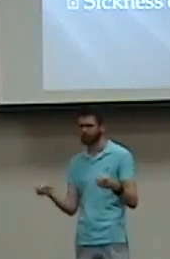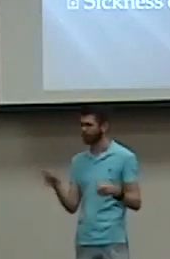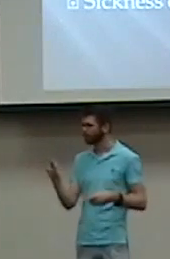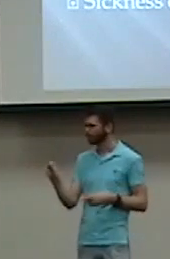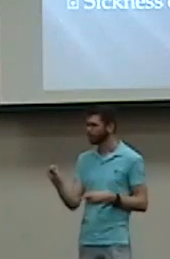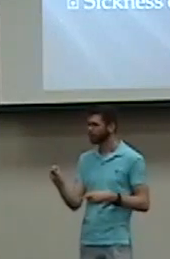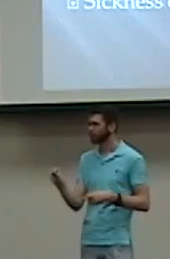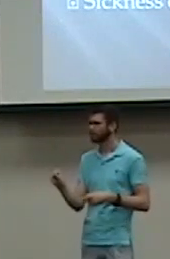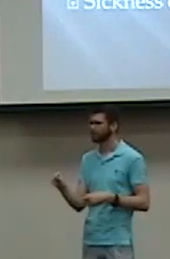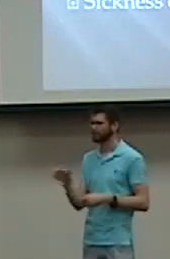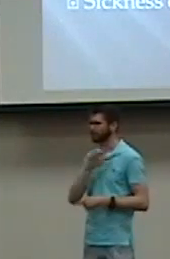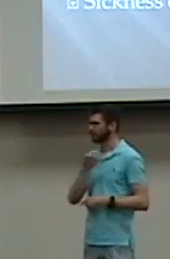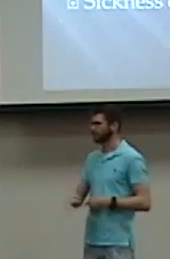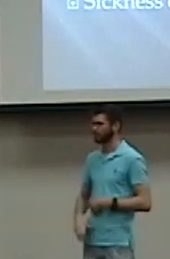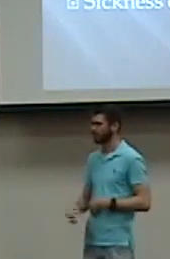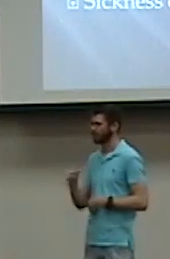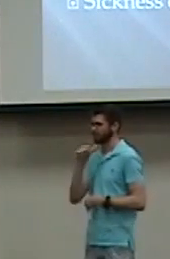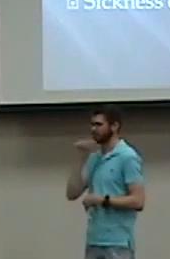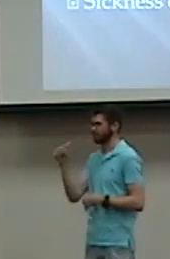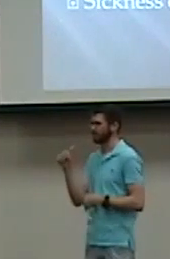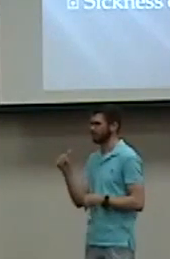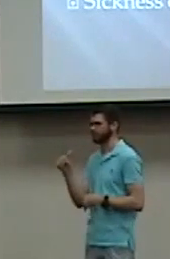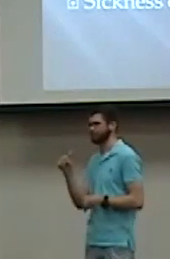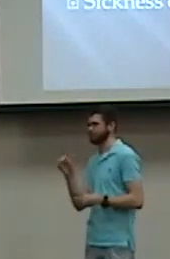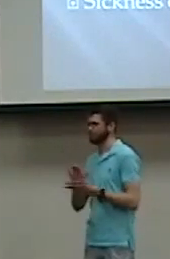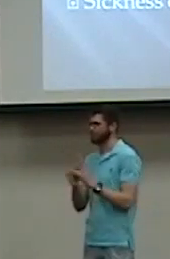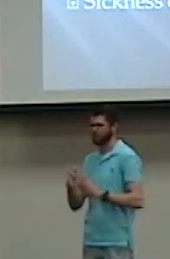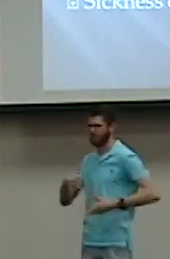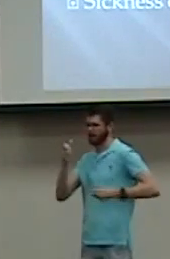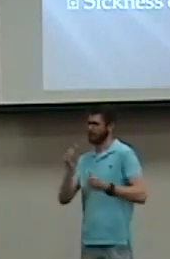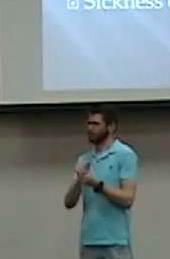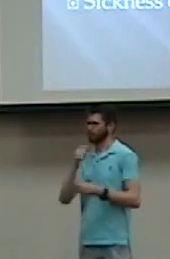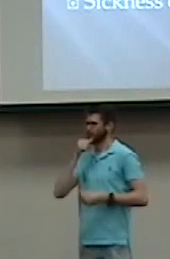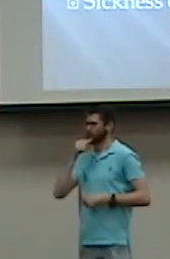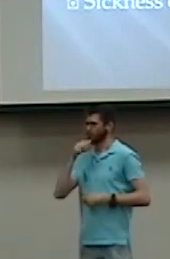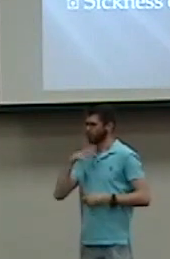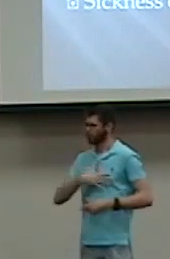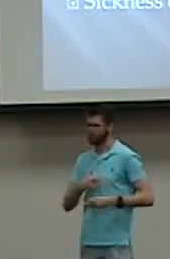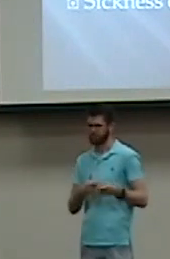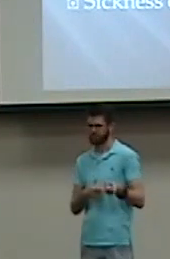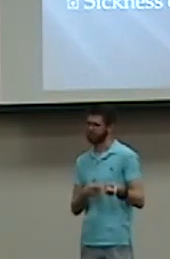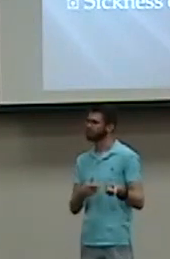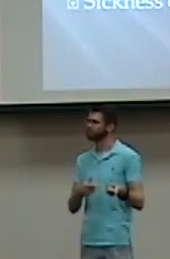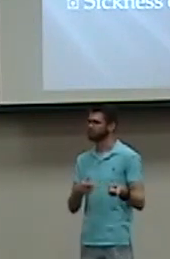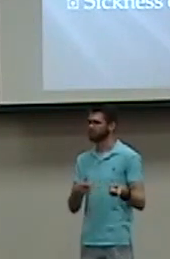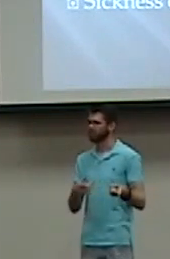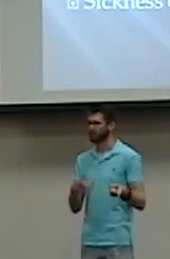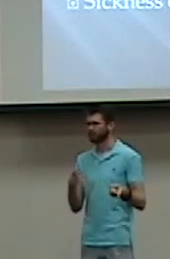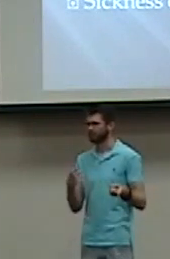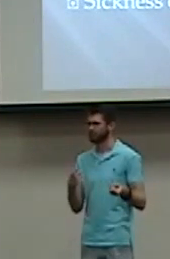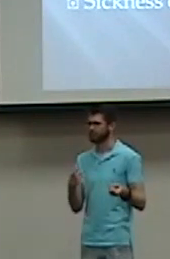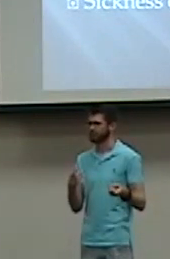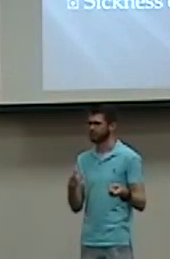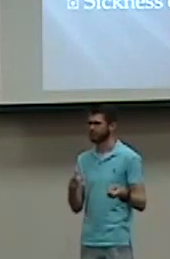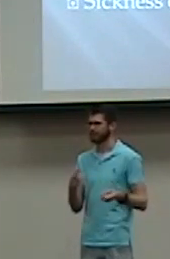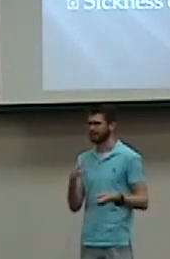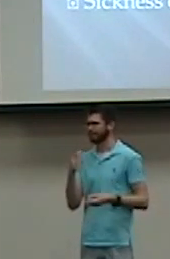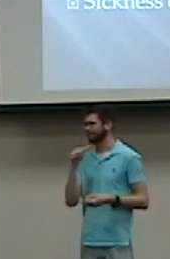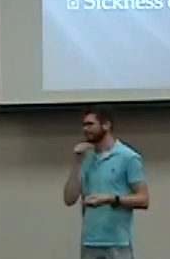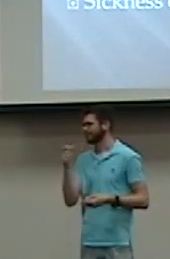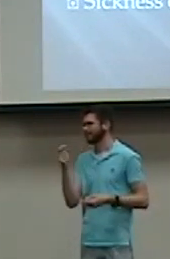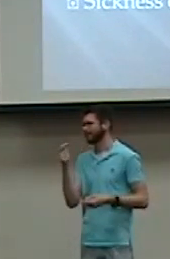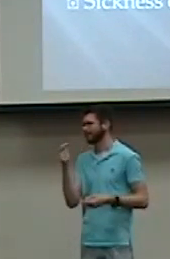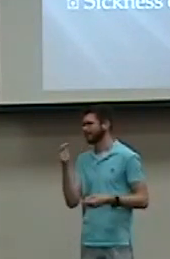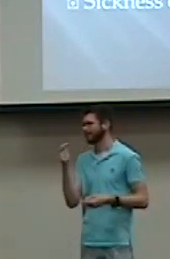on his way to heal this girl who is dying. We would take and say, you've been suffering for 12 years, you can suffer a few more hours